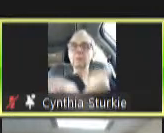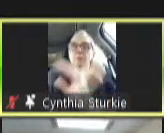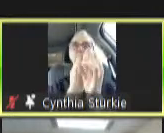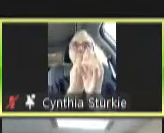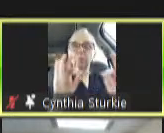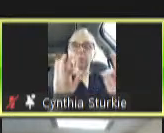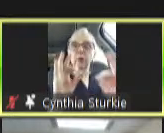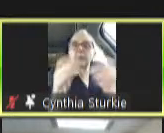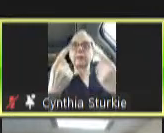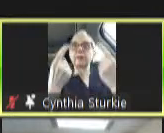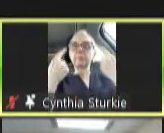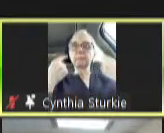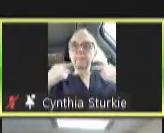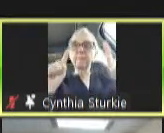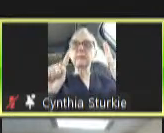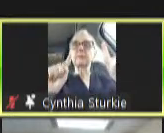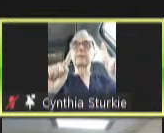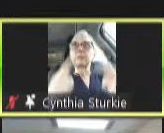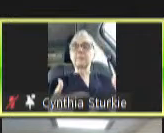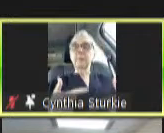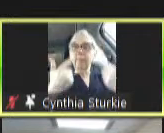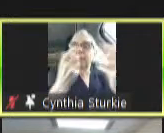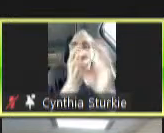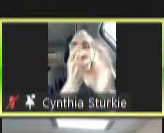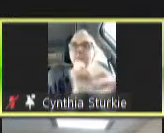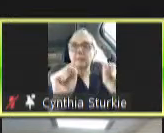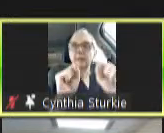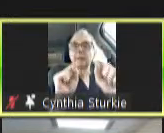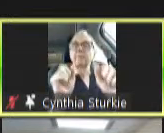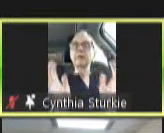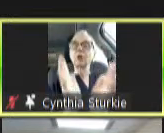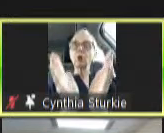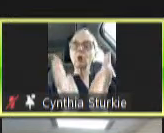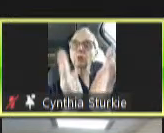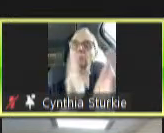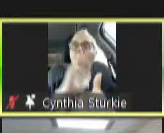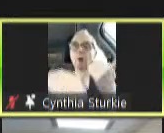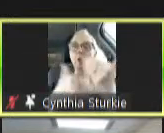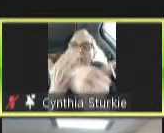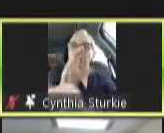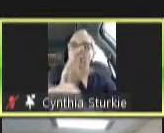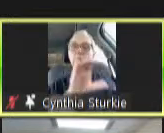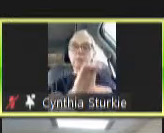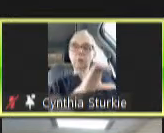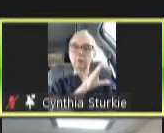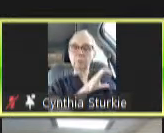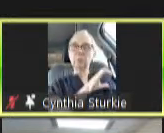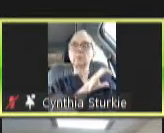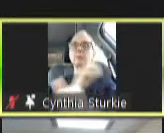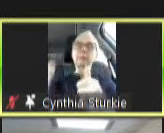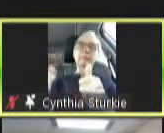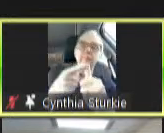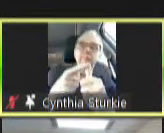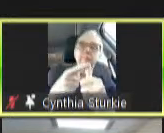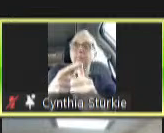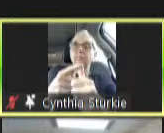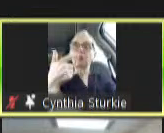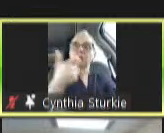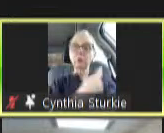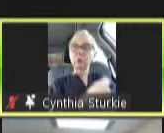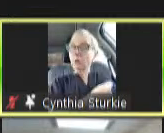effective, it's life-saving. I really want to encourage all Coloradans to go ahead and take that step to get the first dose if they haven't gotten that